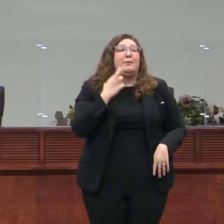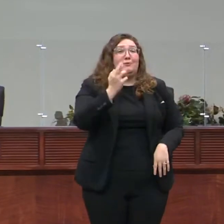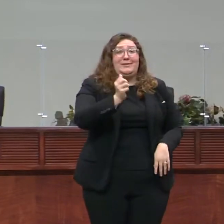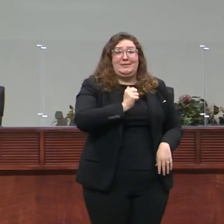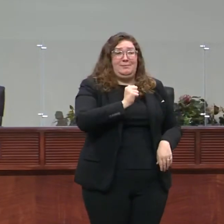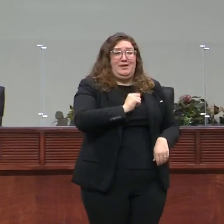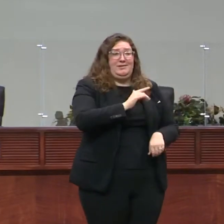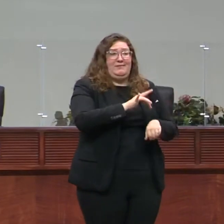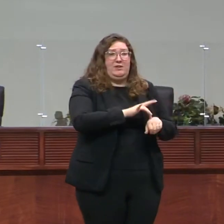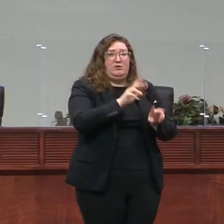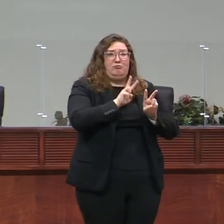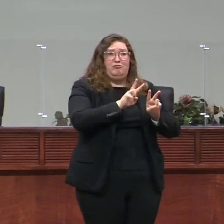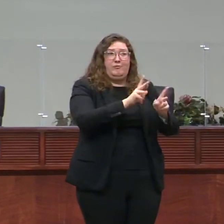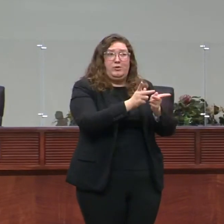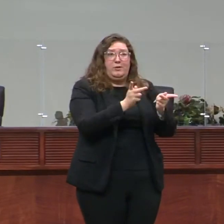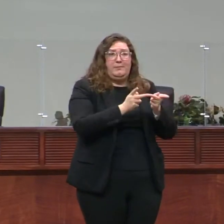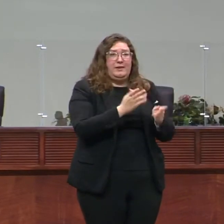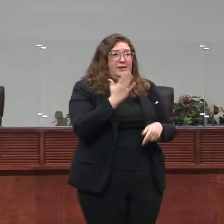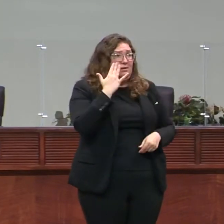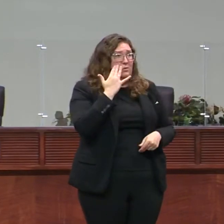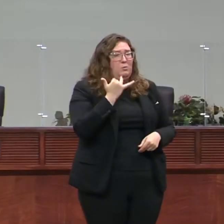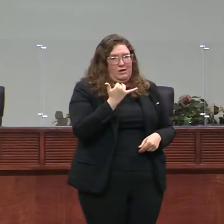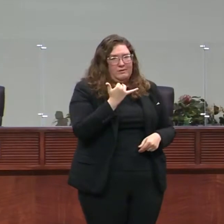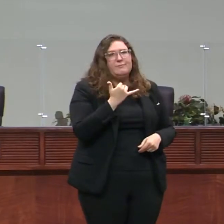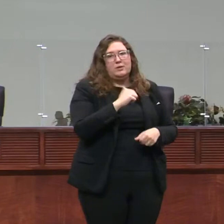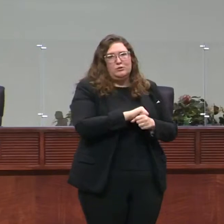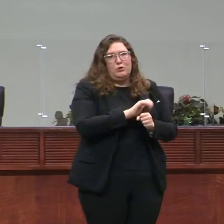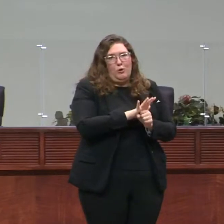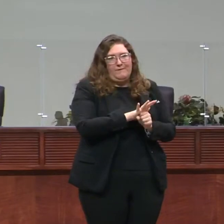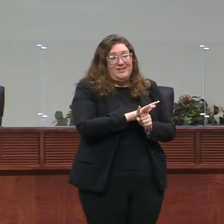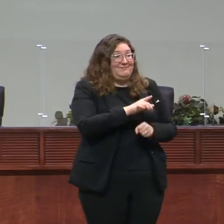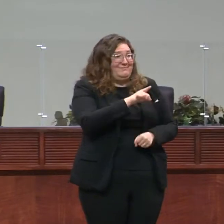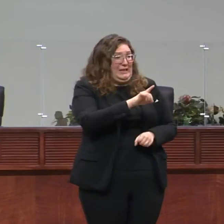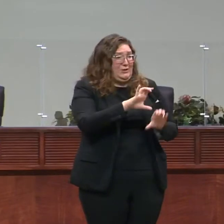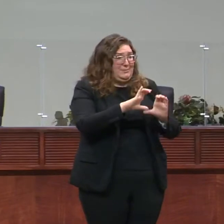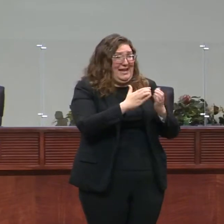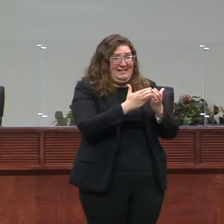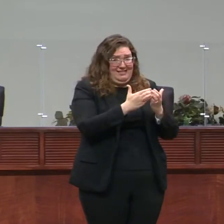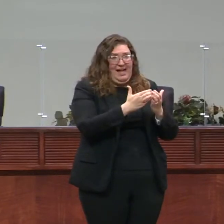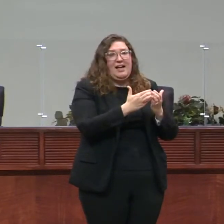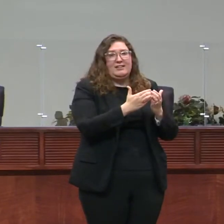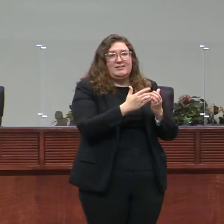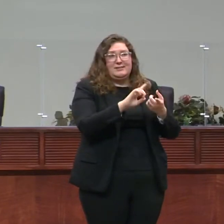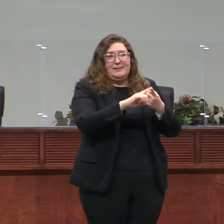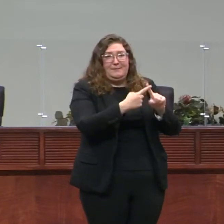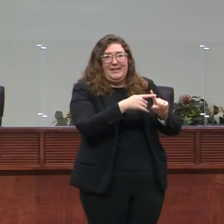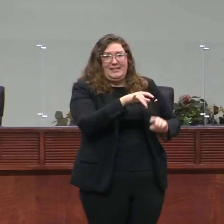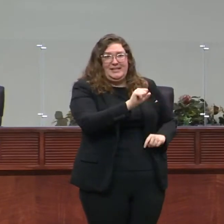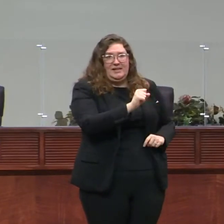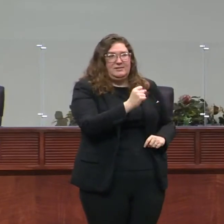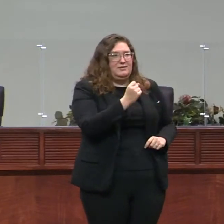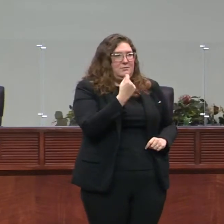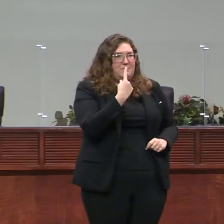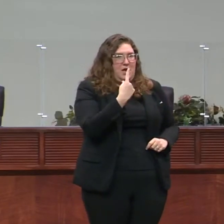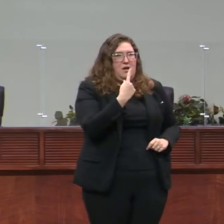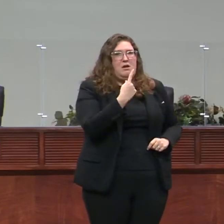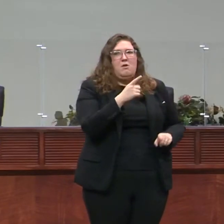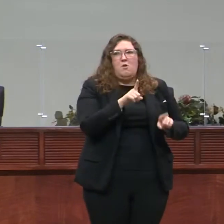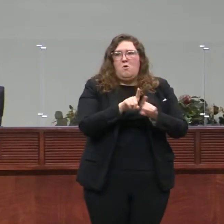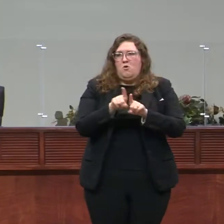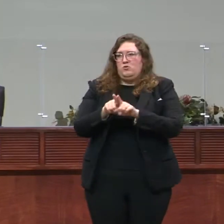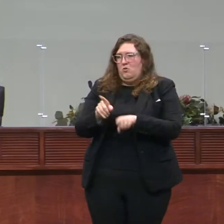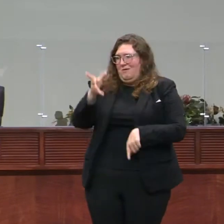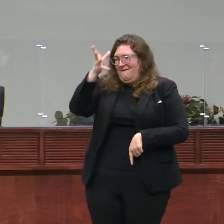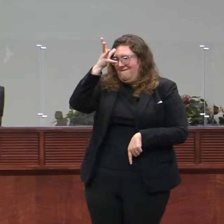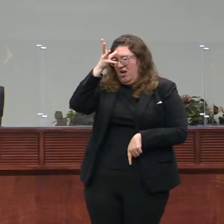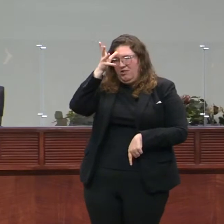of fact, not only was my classmate, there was another individual that had a father came up to me,